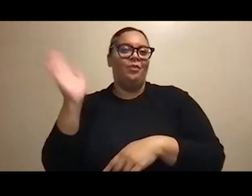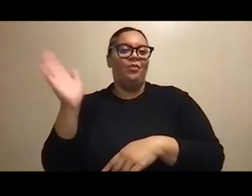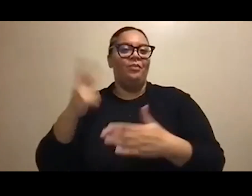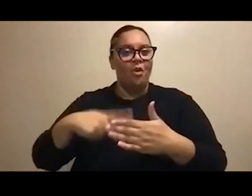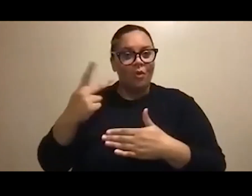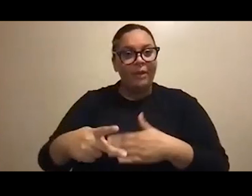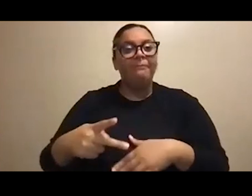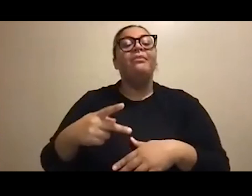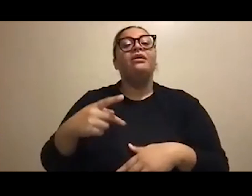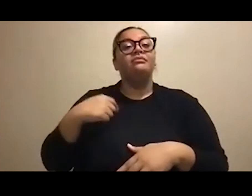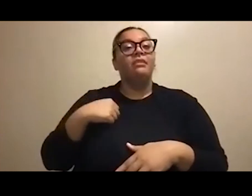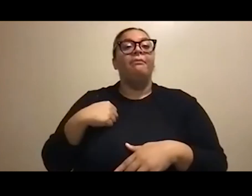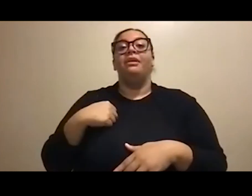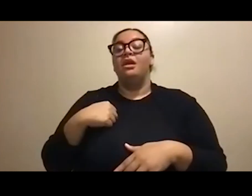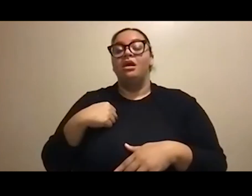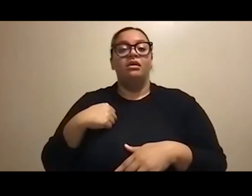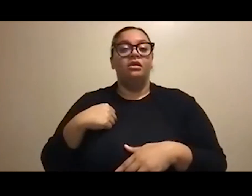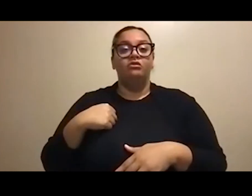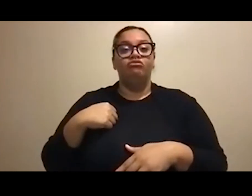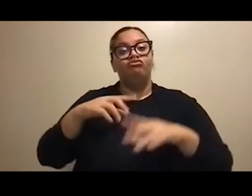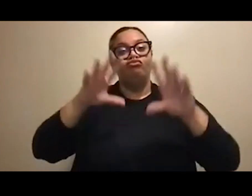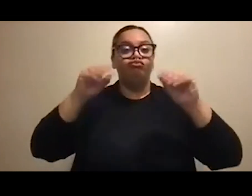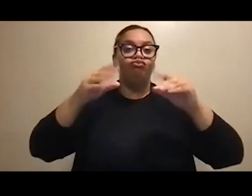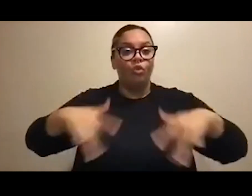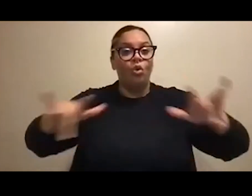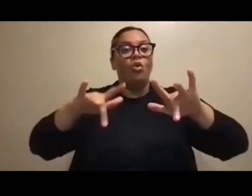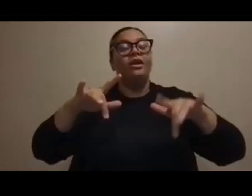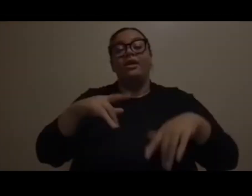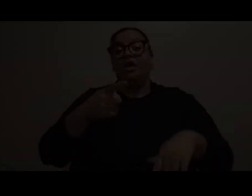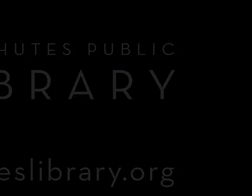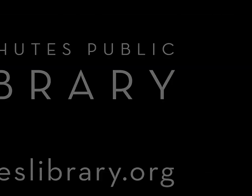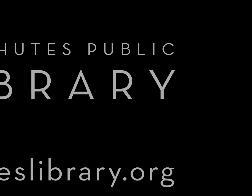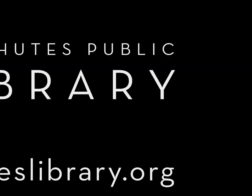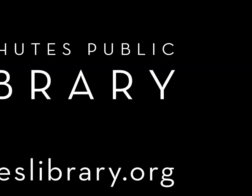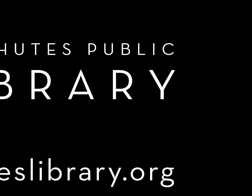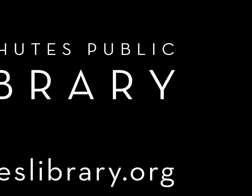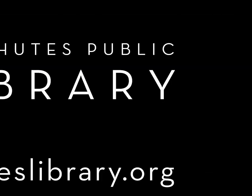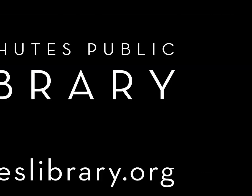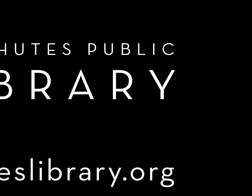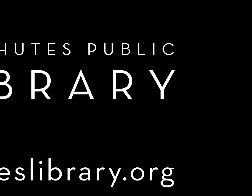invite any questions and answers. So thank you.